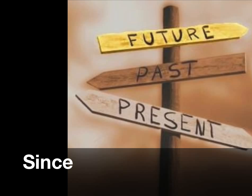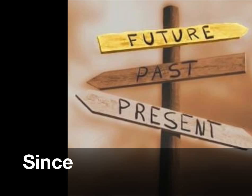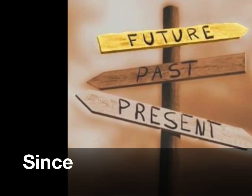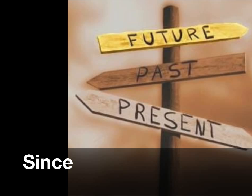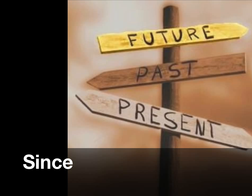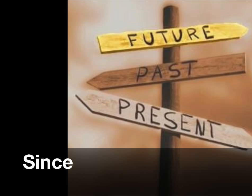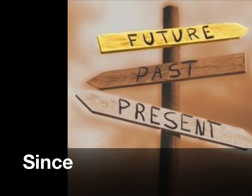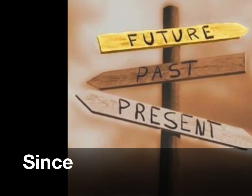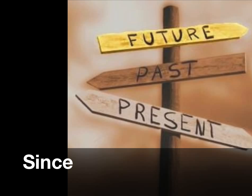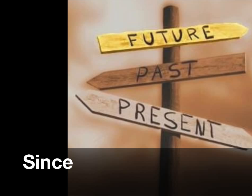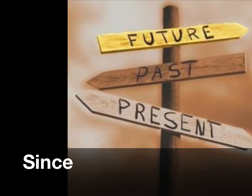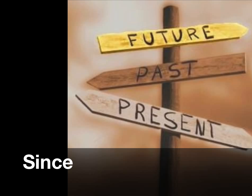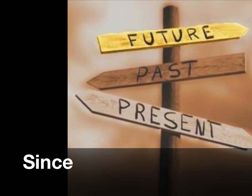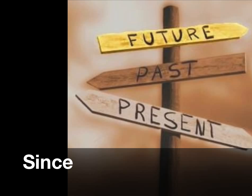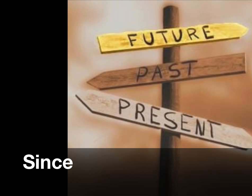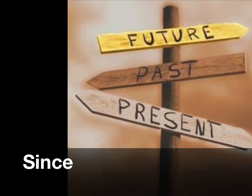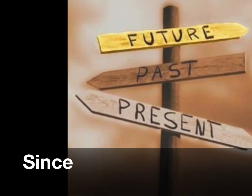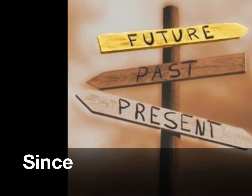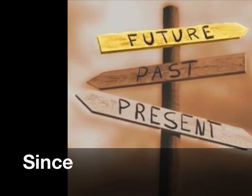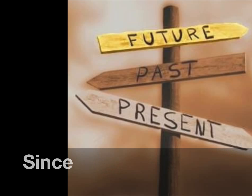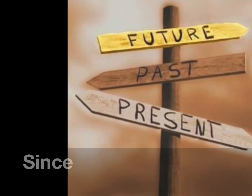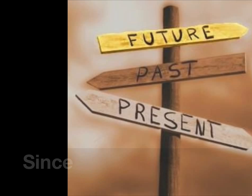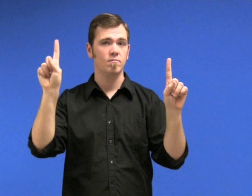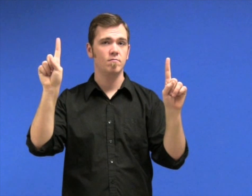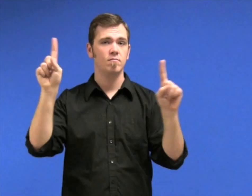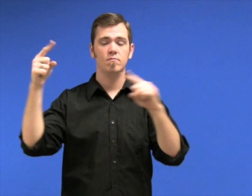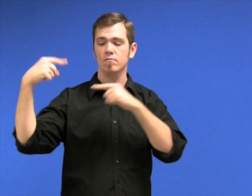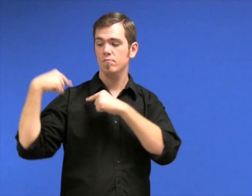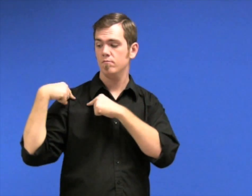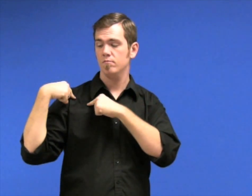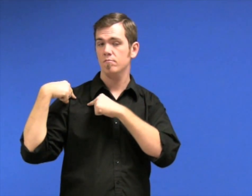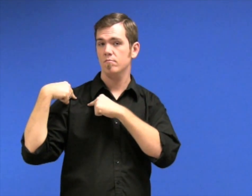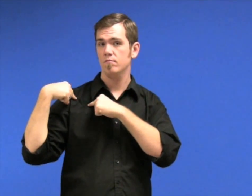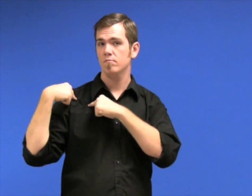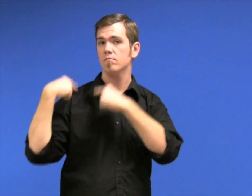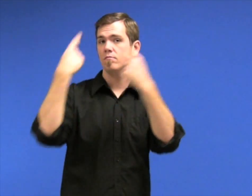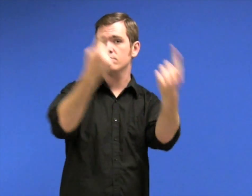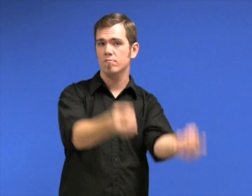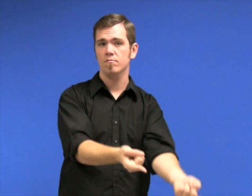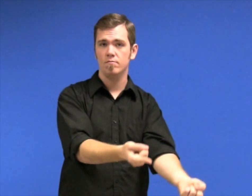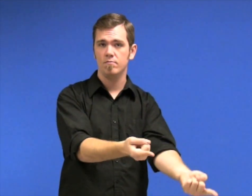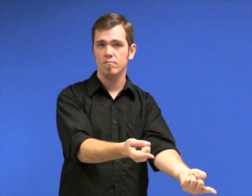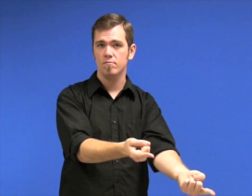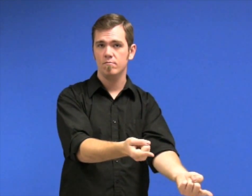since. Since. This can be used for a lot of things, so remember this one. It starts at your shoulder. Since.